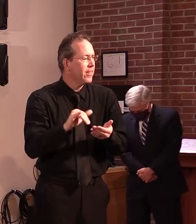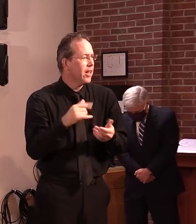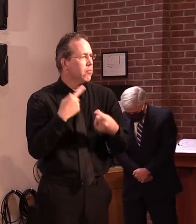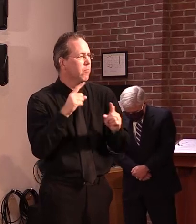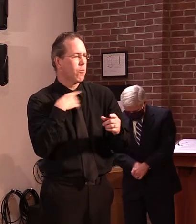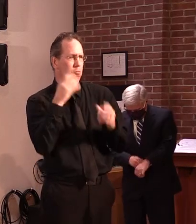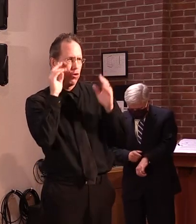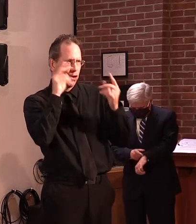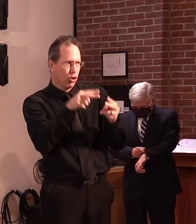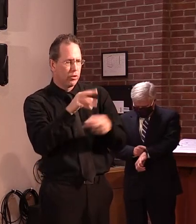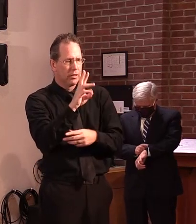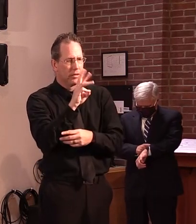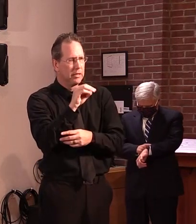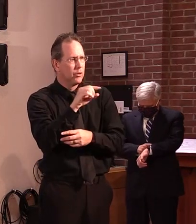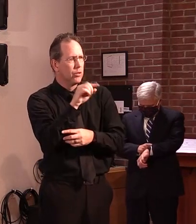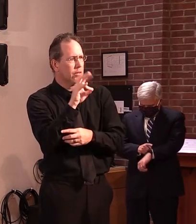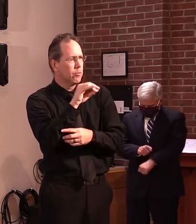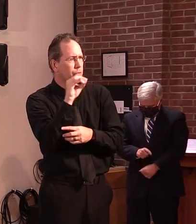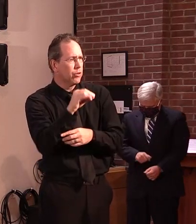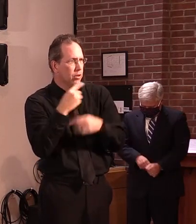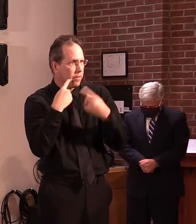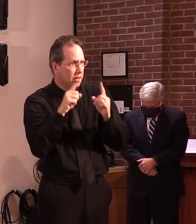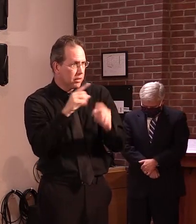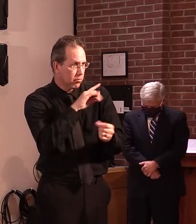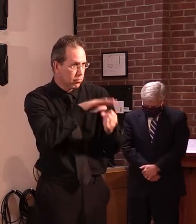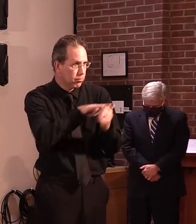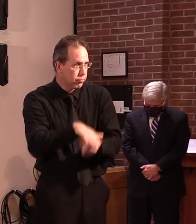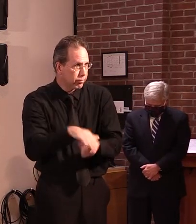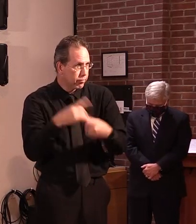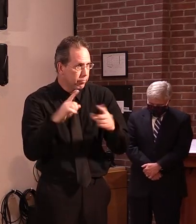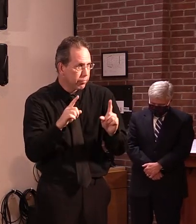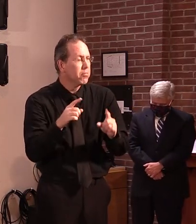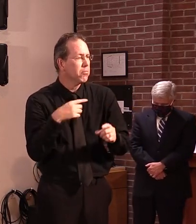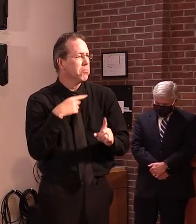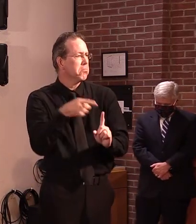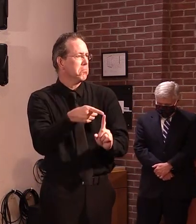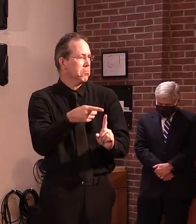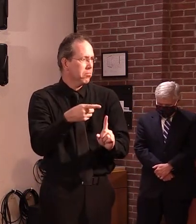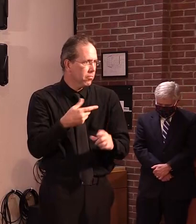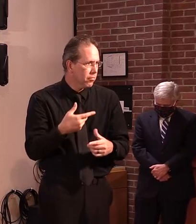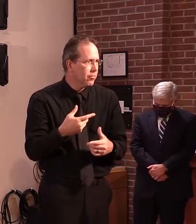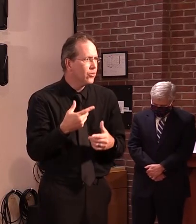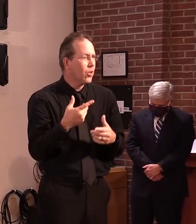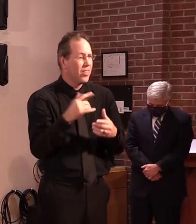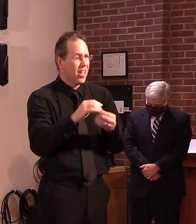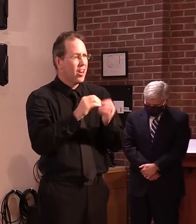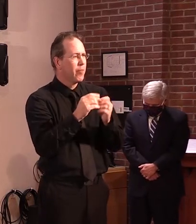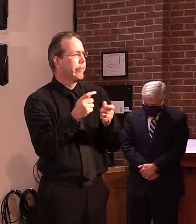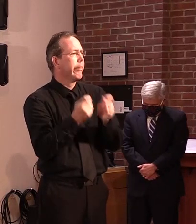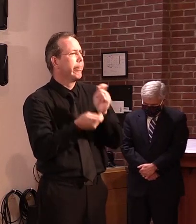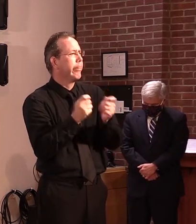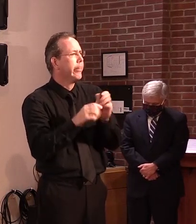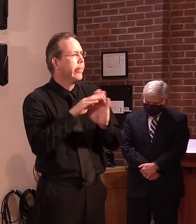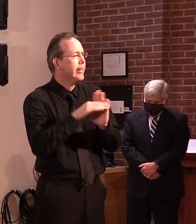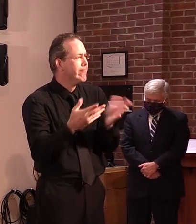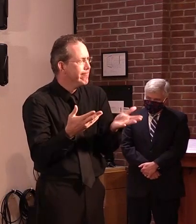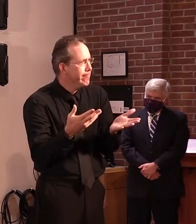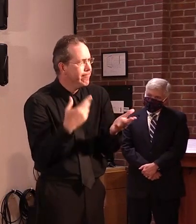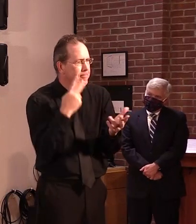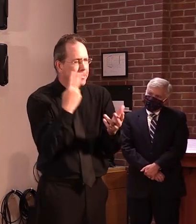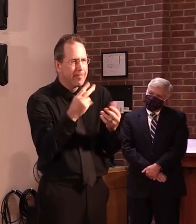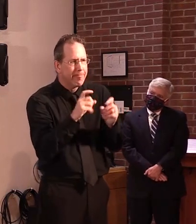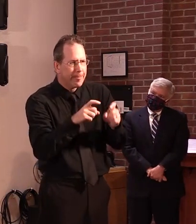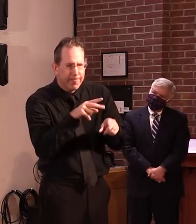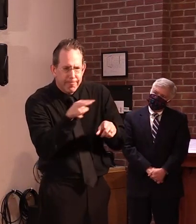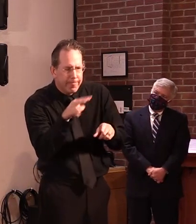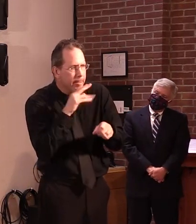that the scientific community can agree on. But I will say, and this was part of my rationale for asking